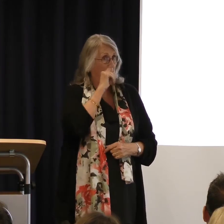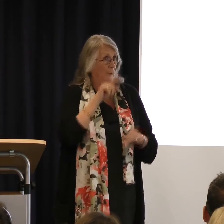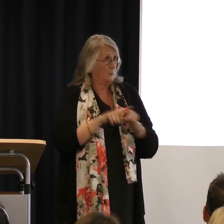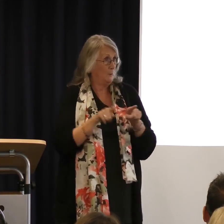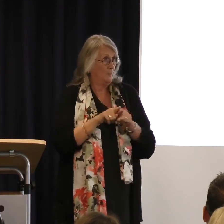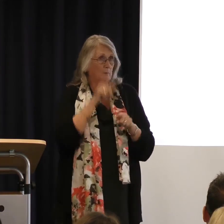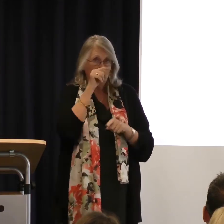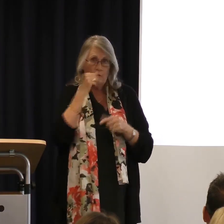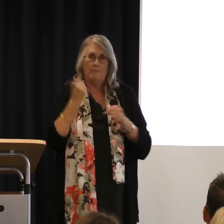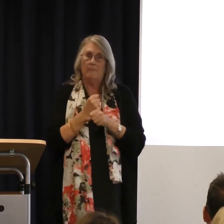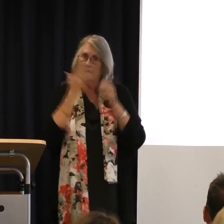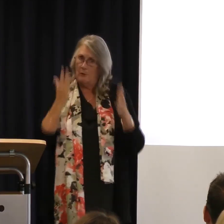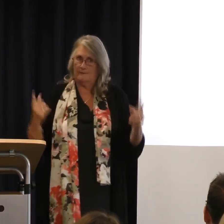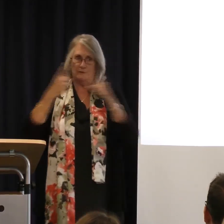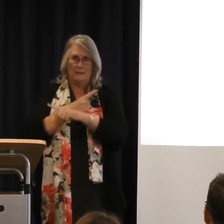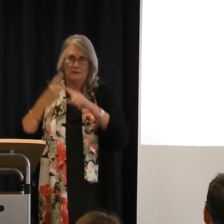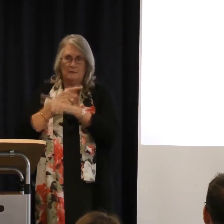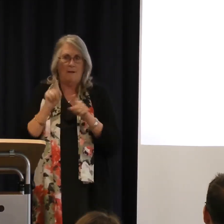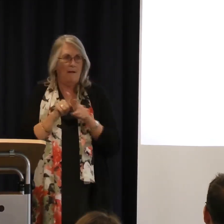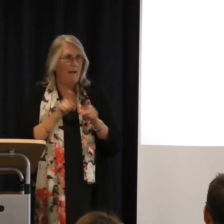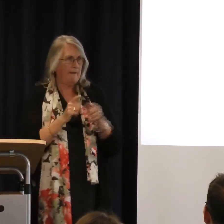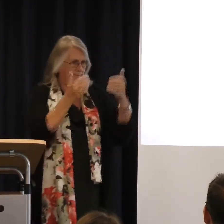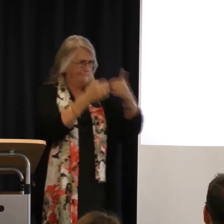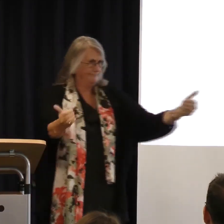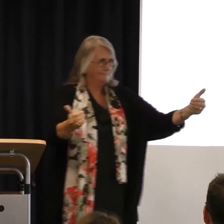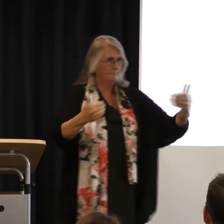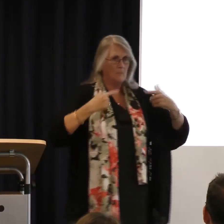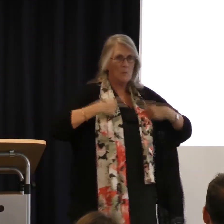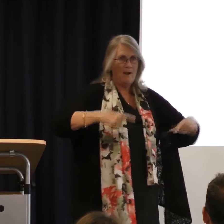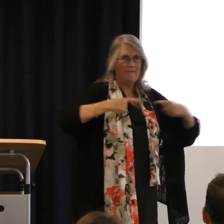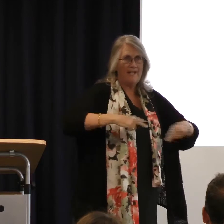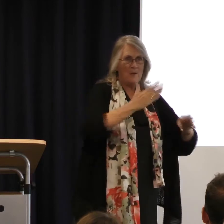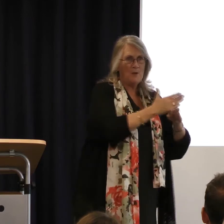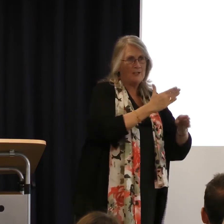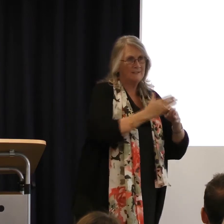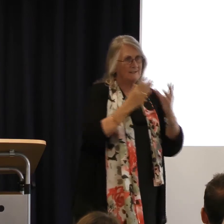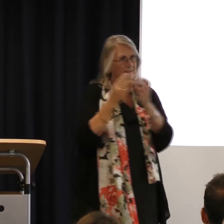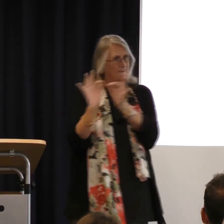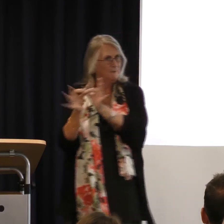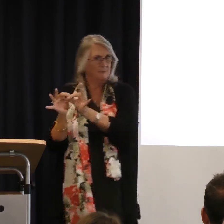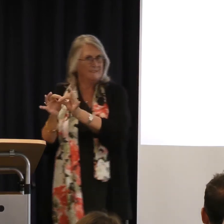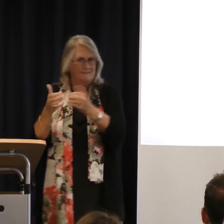John Lovett was particularly significant in the deaf community as well as the hearing community.